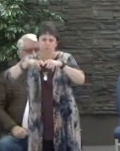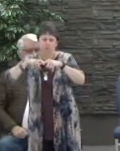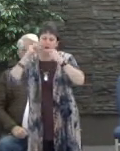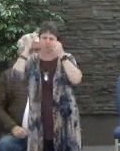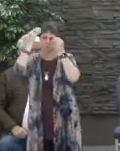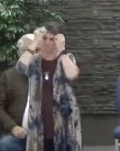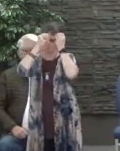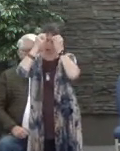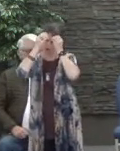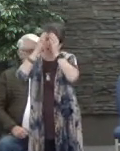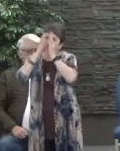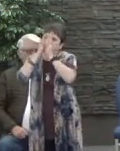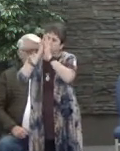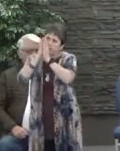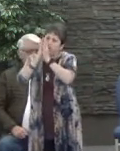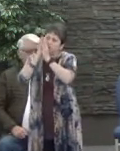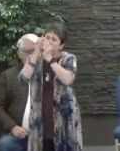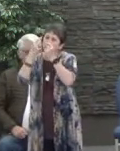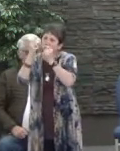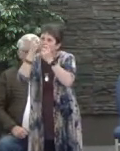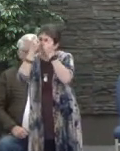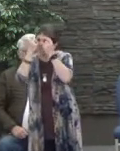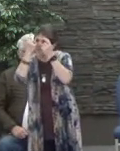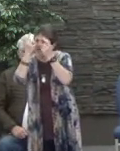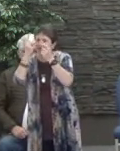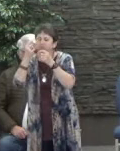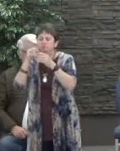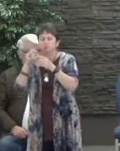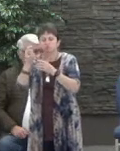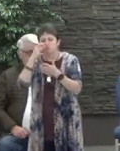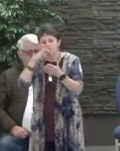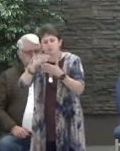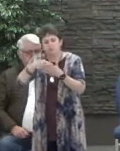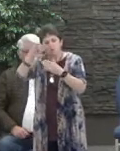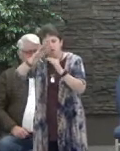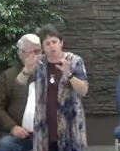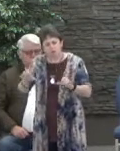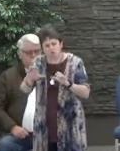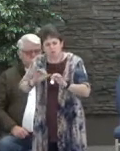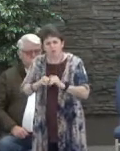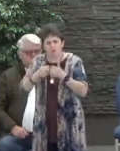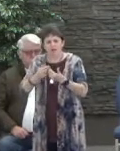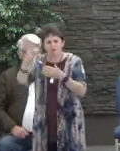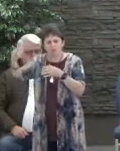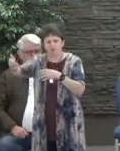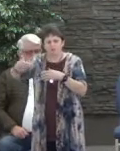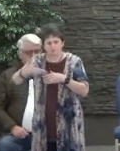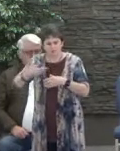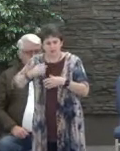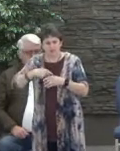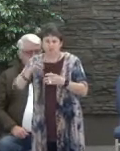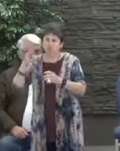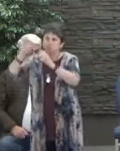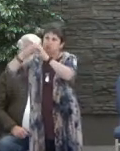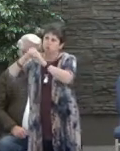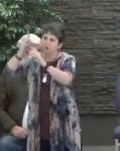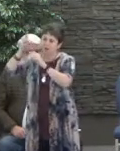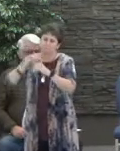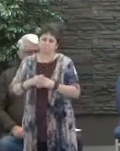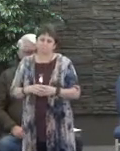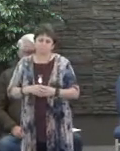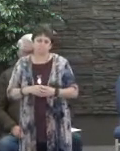ponder in prayer and discernment to try to recognize what God is doing and how He is inviting us to join Him in